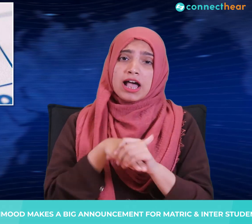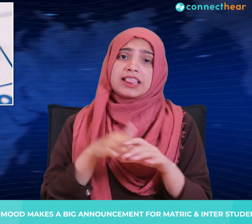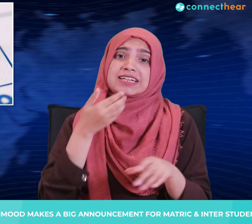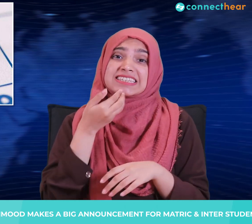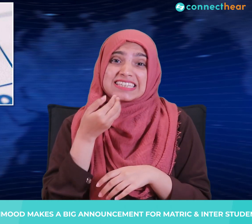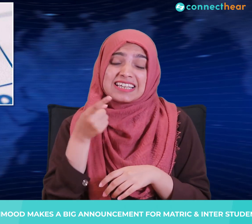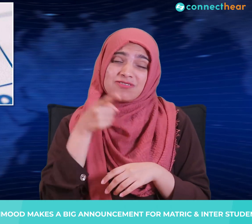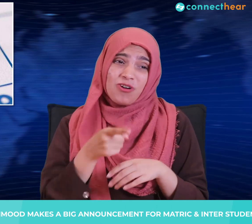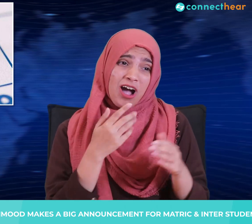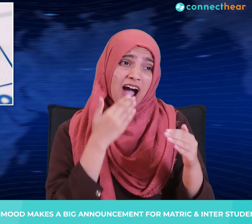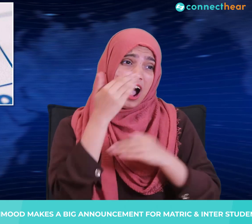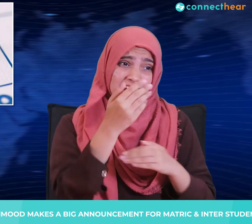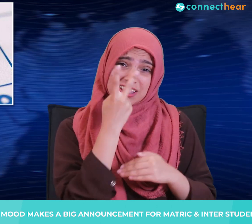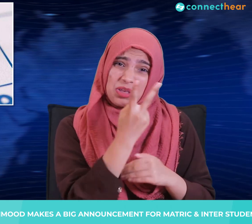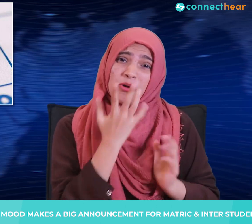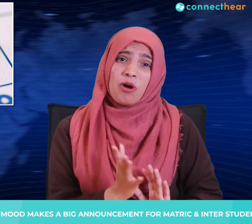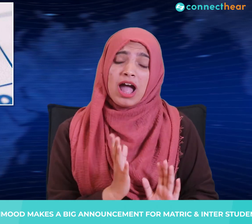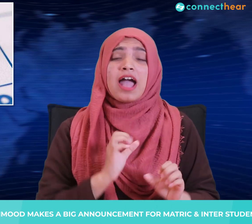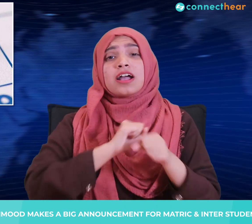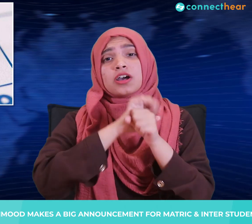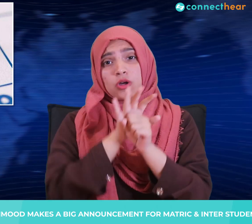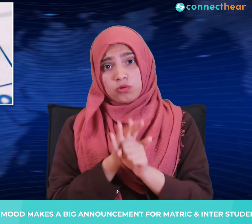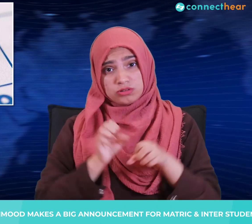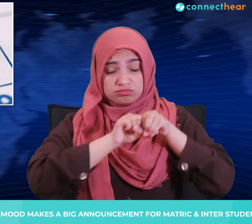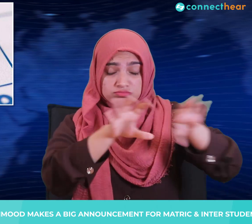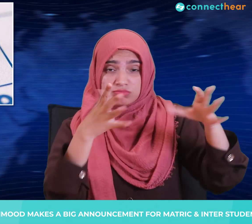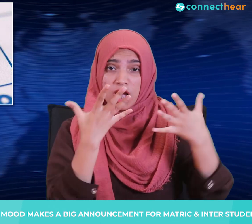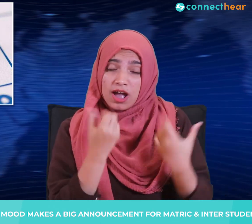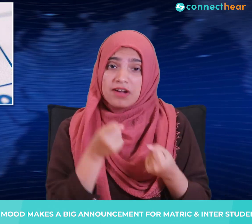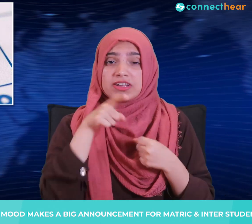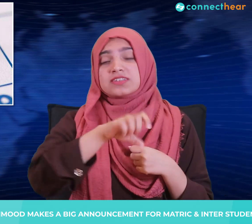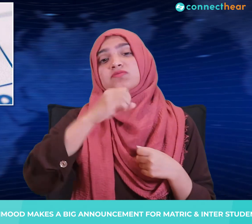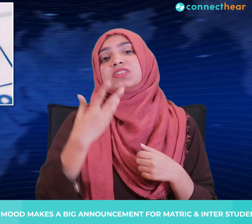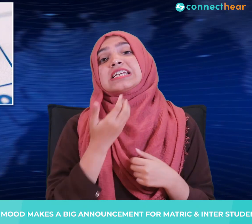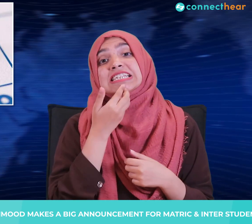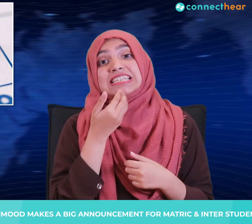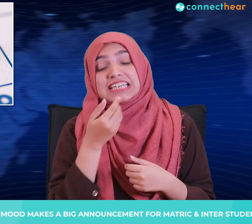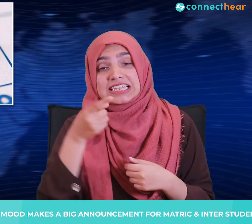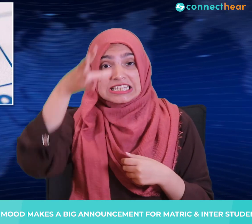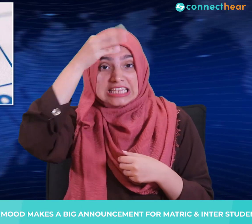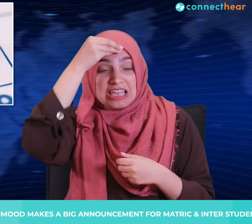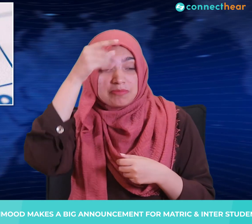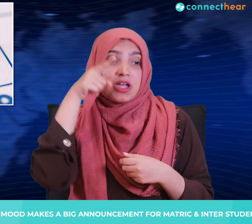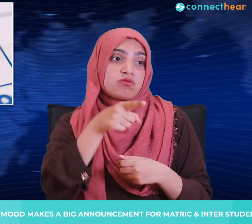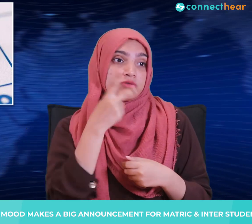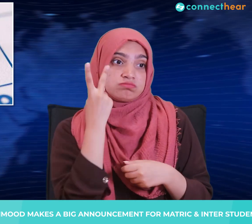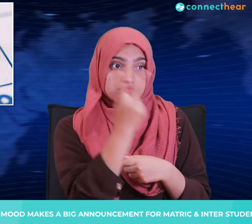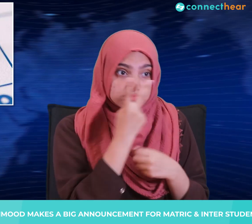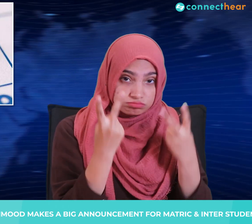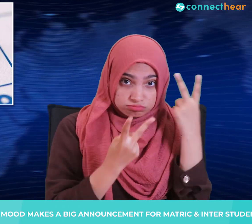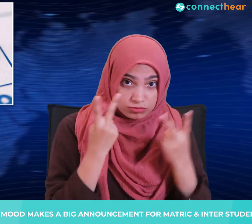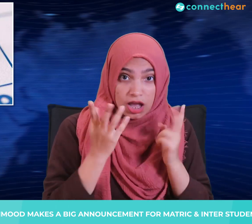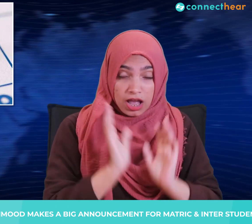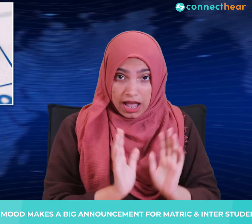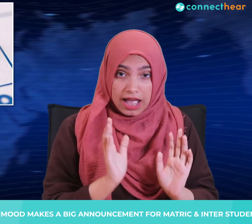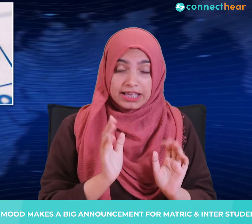of the provincial government to impose a lockdown. Sindh's Education Ministry will review the situation before 8th August